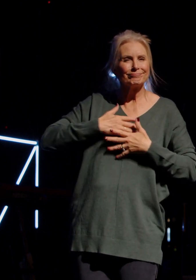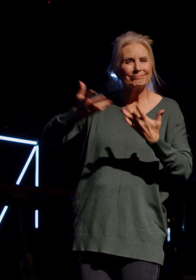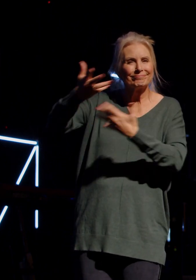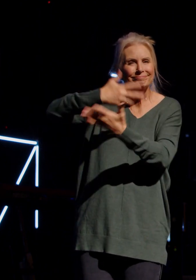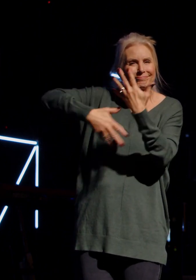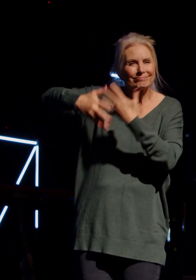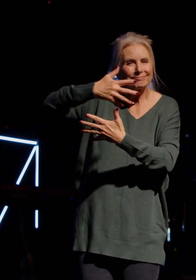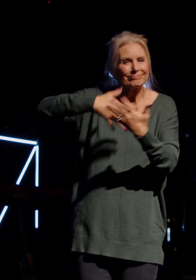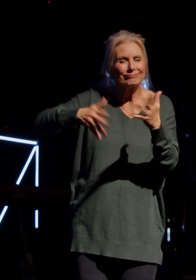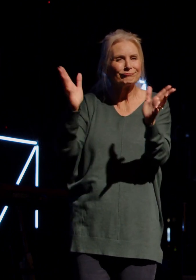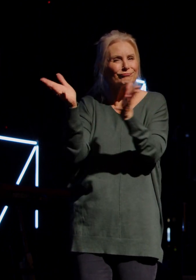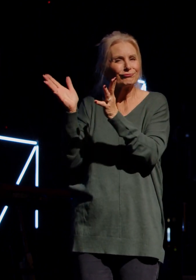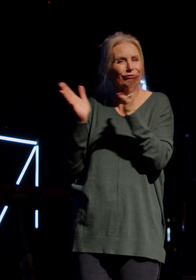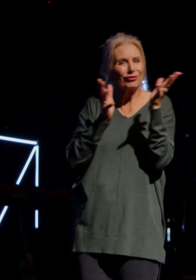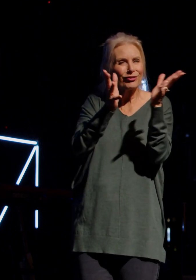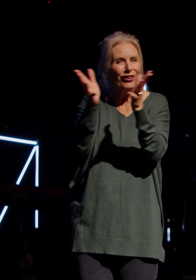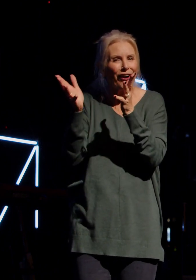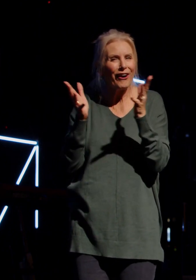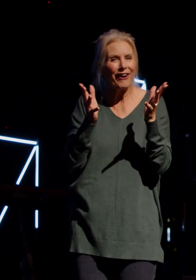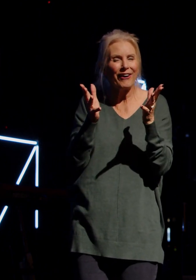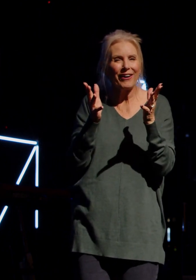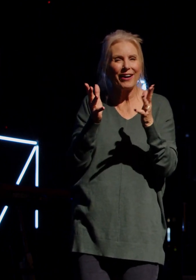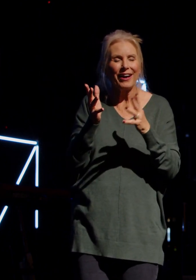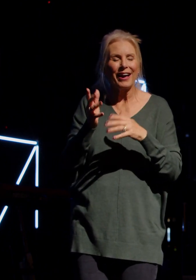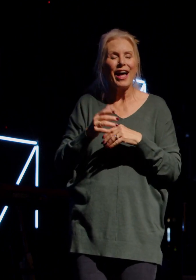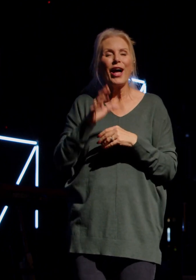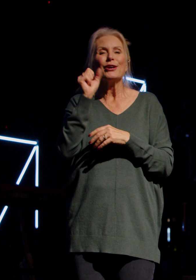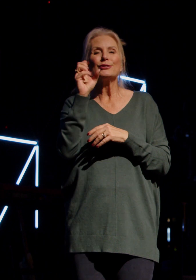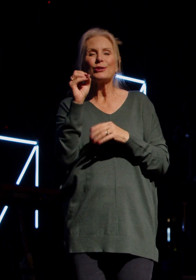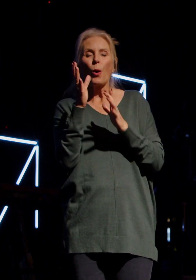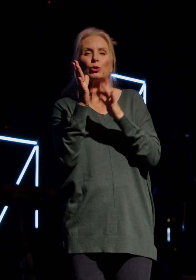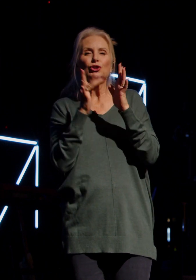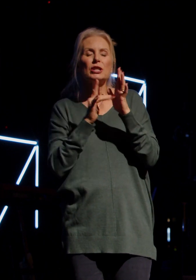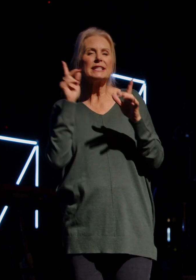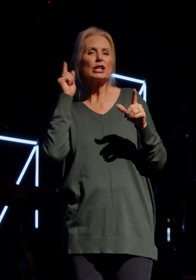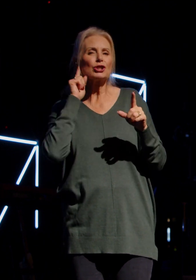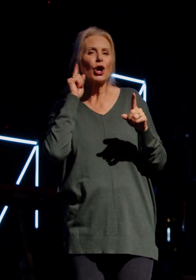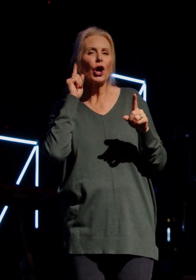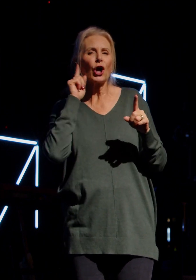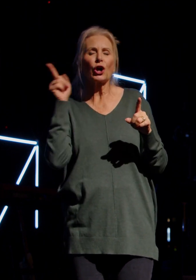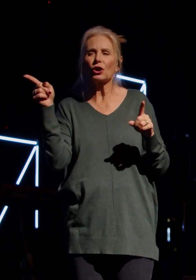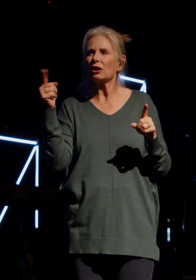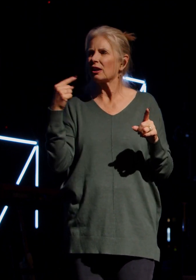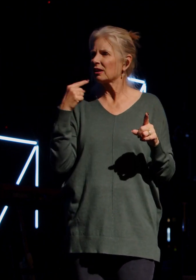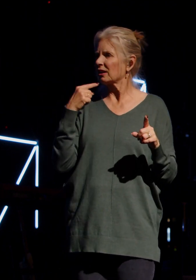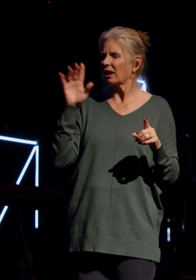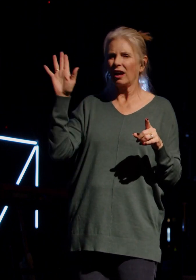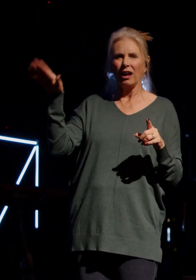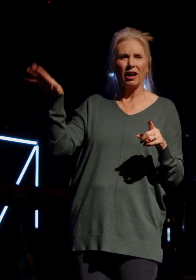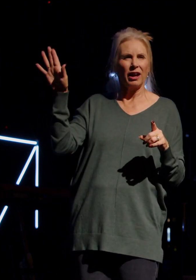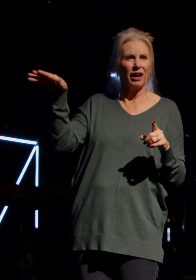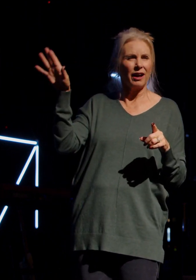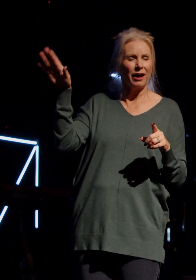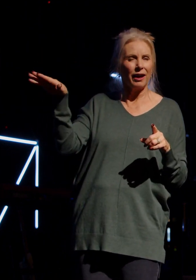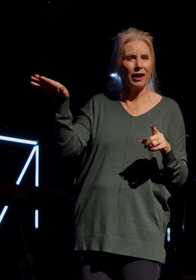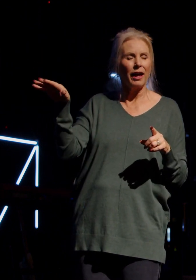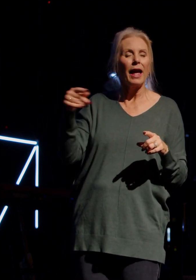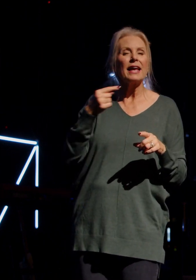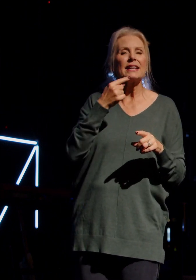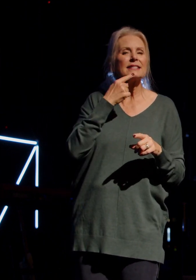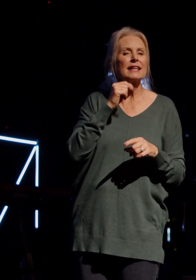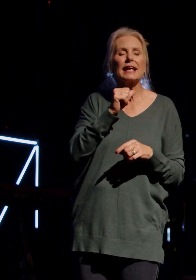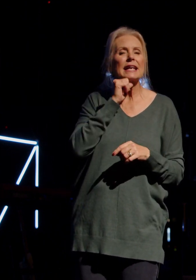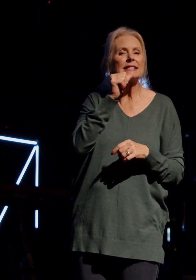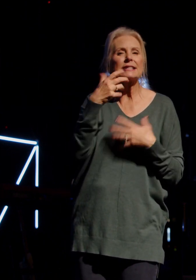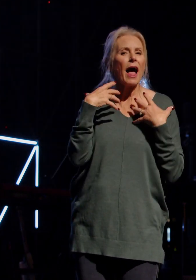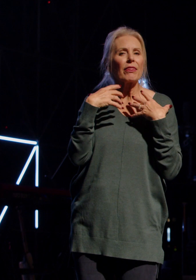be with them. So Jesus heard them mumbling and said to them, a well-known proverb of that time. He says, it's not